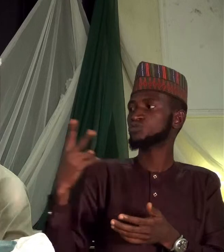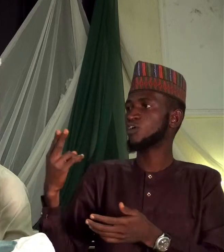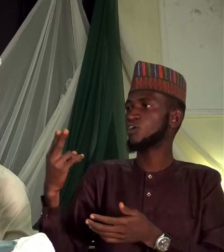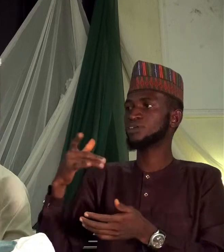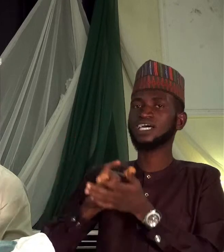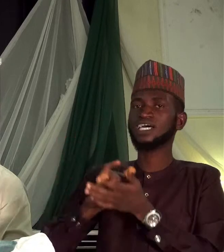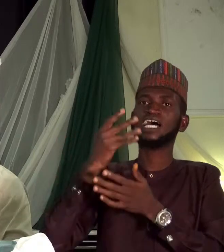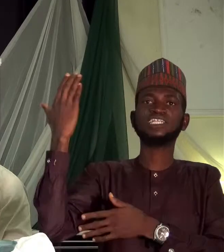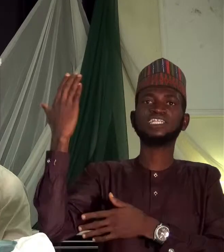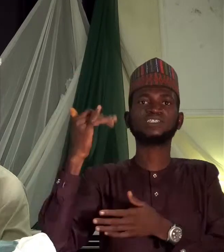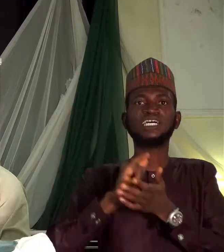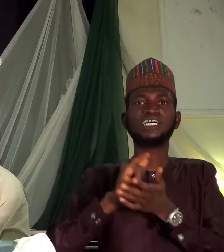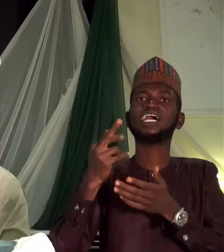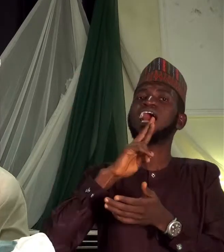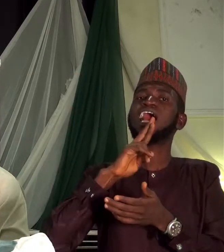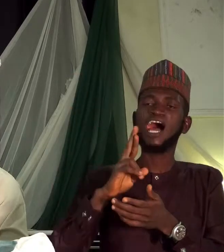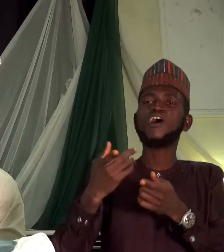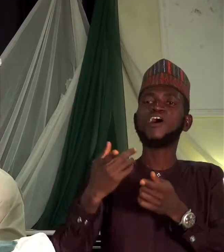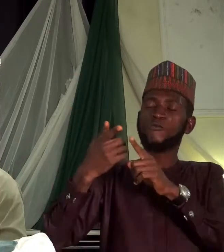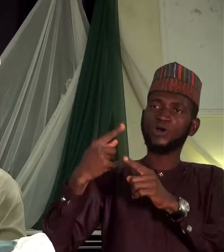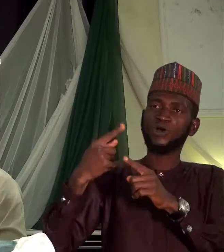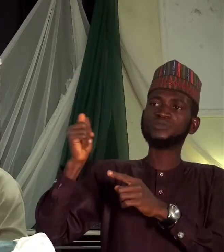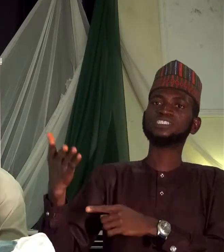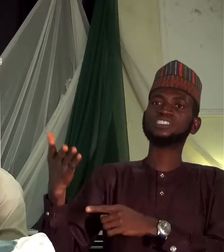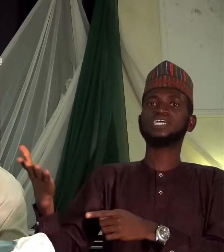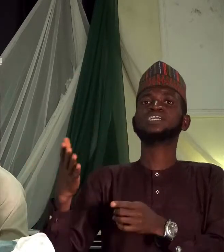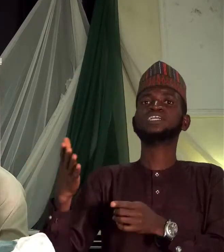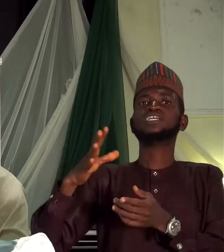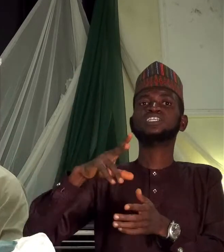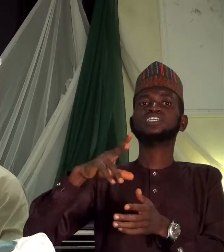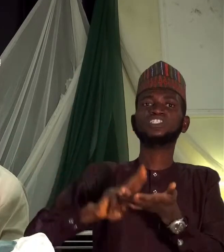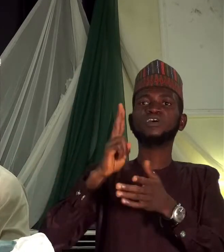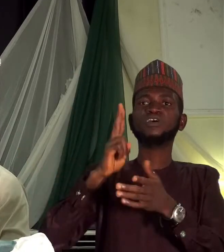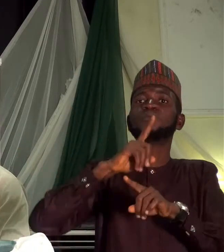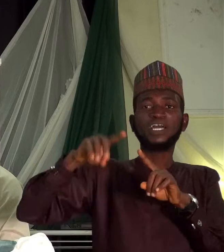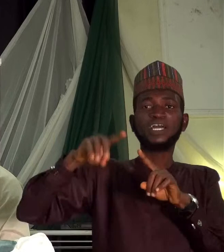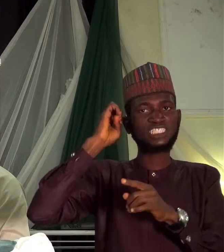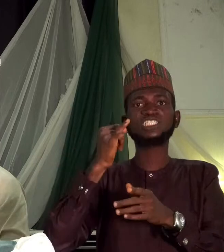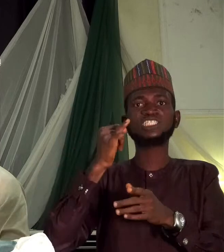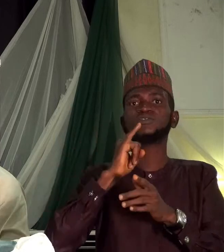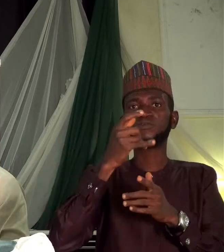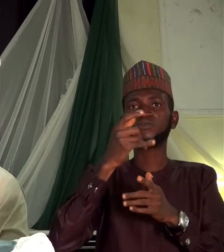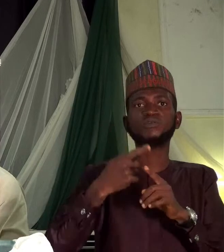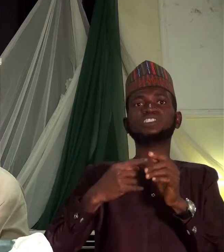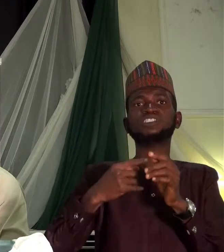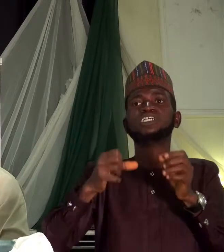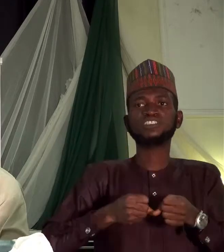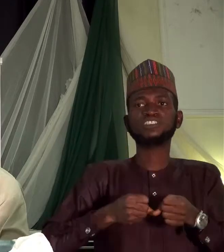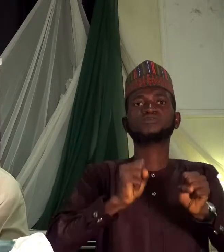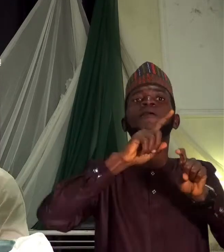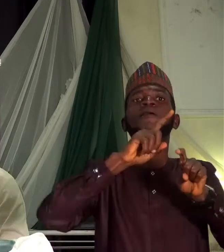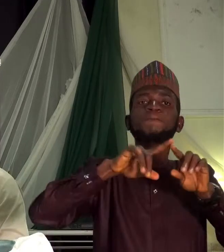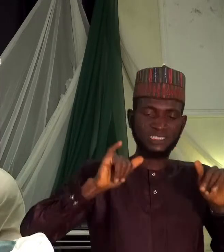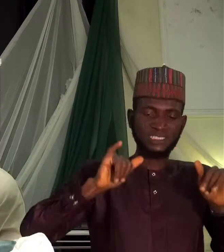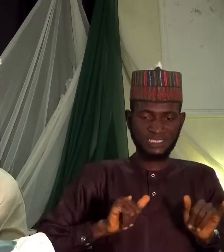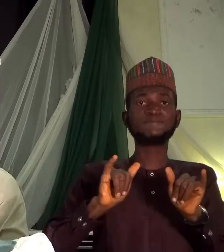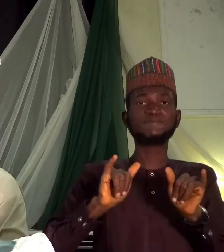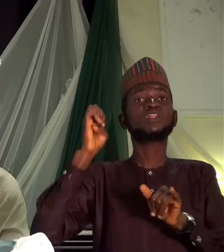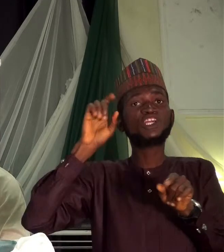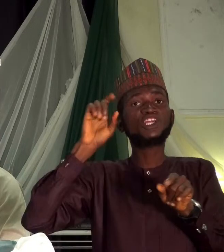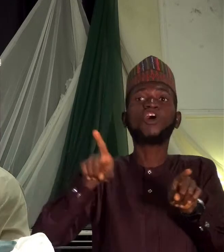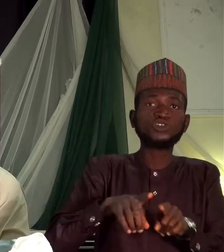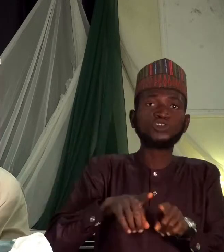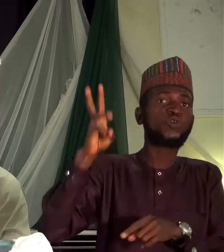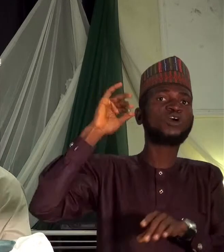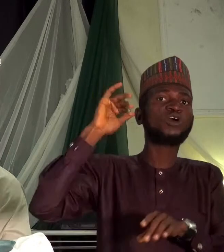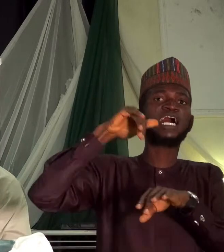eko lati wa sugbon gboro gangan la won ti wa nta won sugbon to demi loju ni pe awon na gba nu ile eko nko ja ngba kan